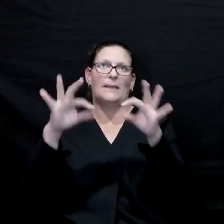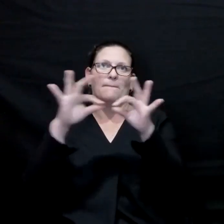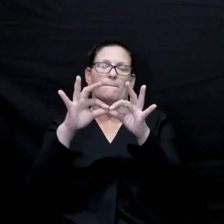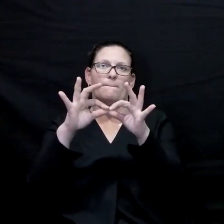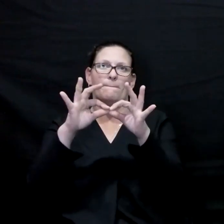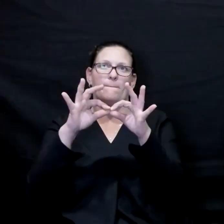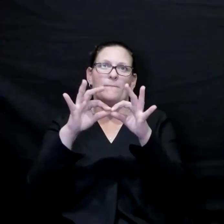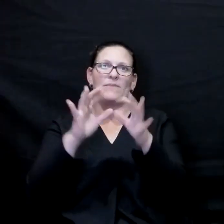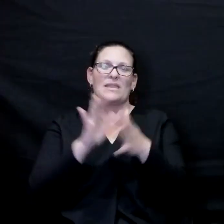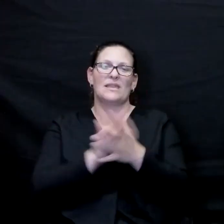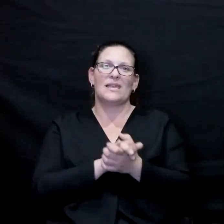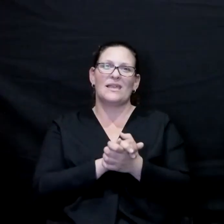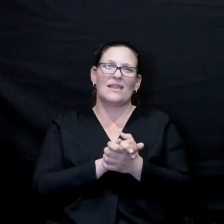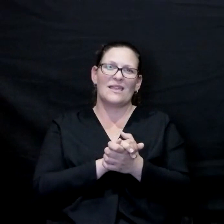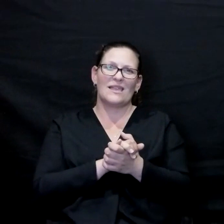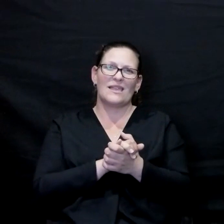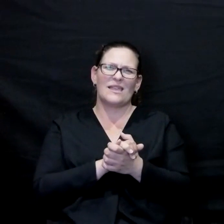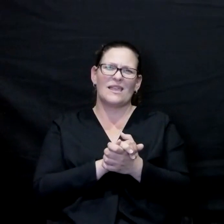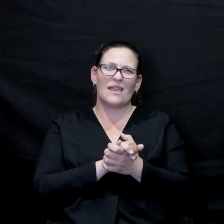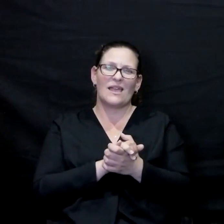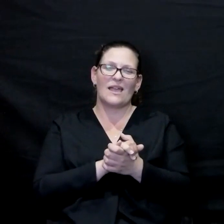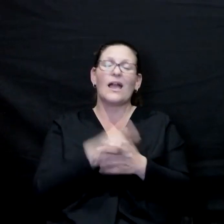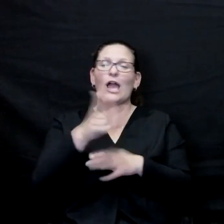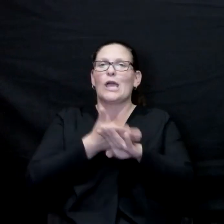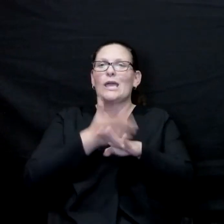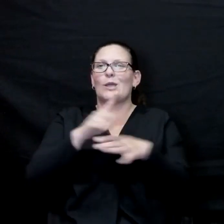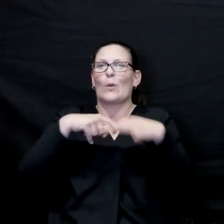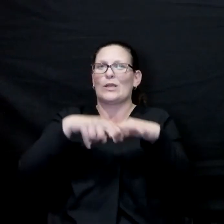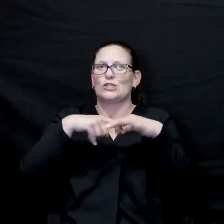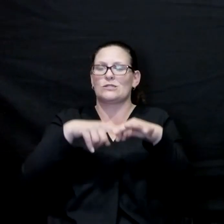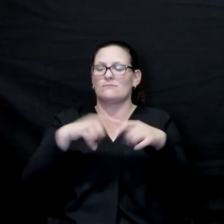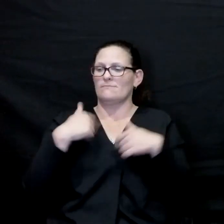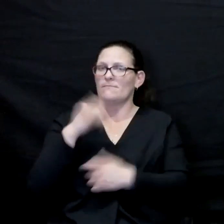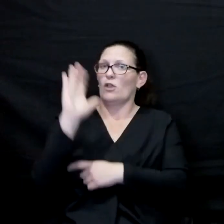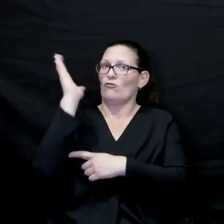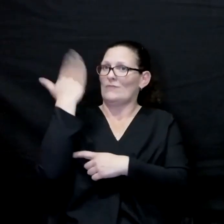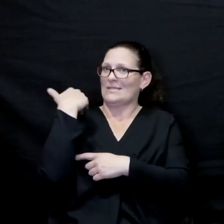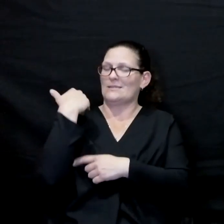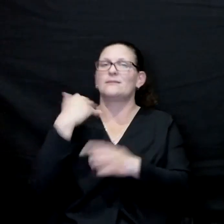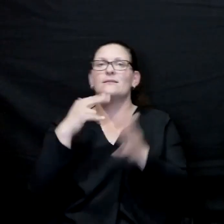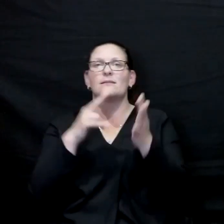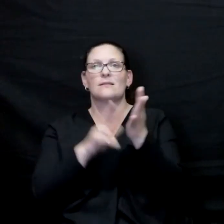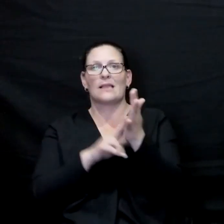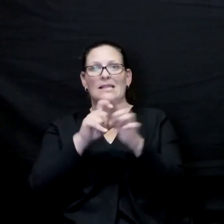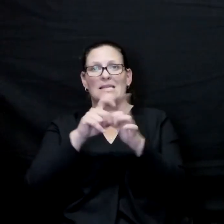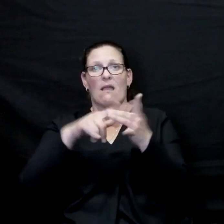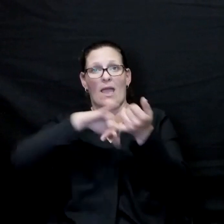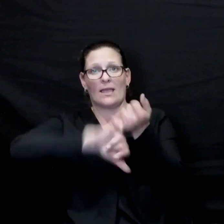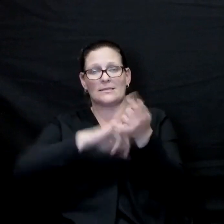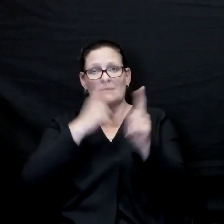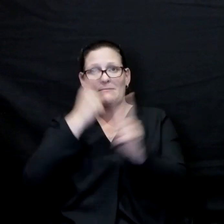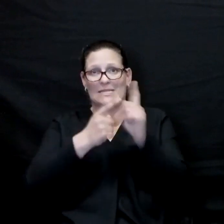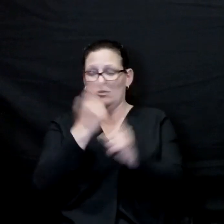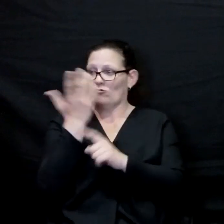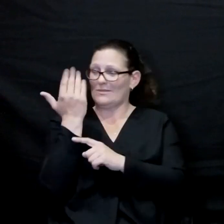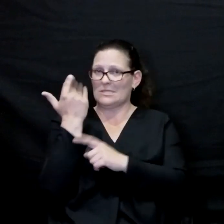They're ready. My new question is, I just recently had my NDIS meeting and I hadn't heard anything